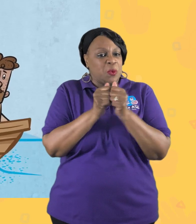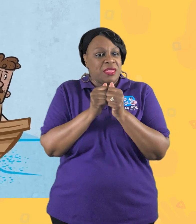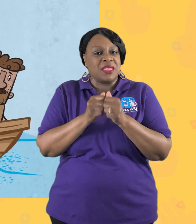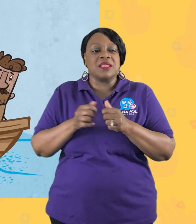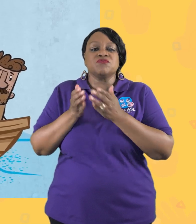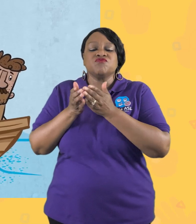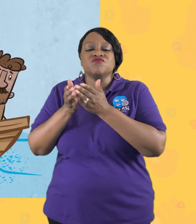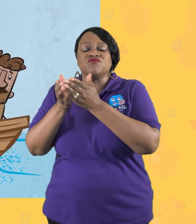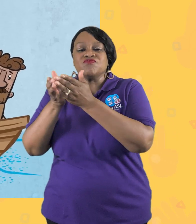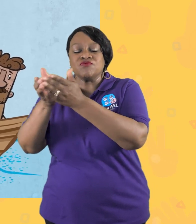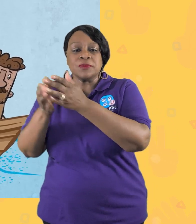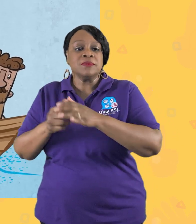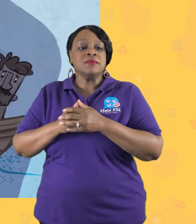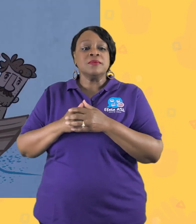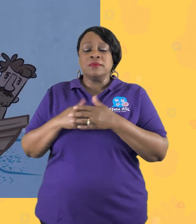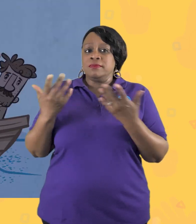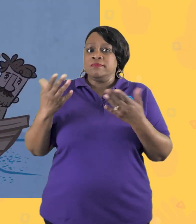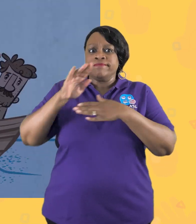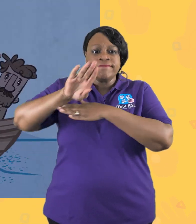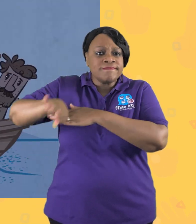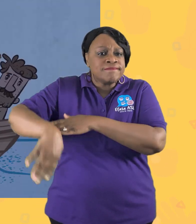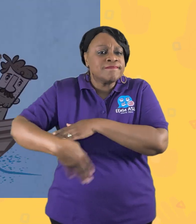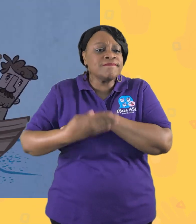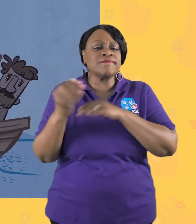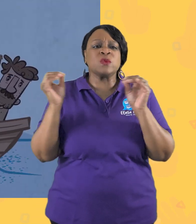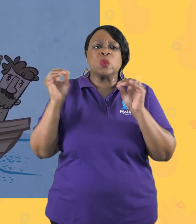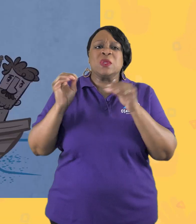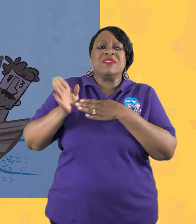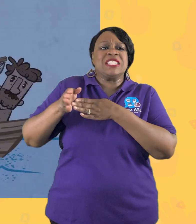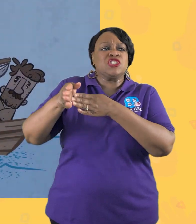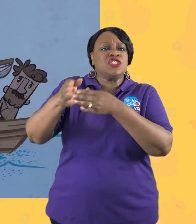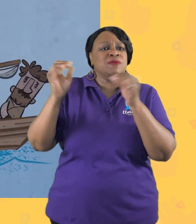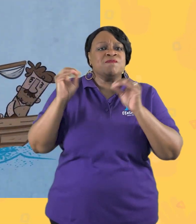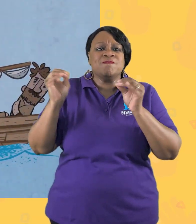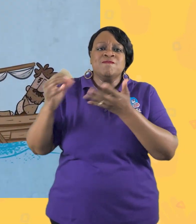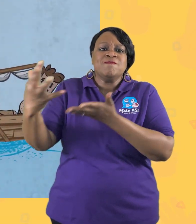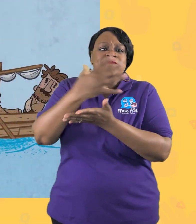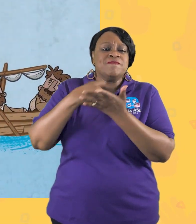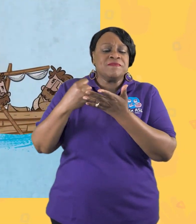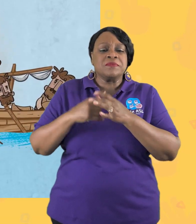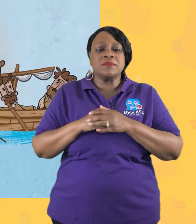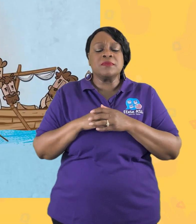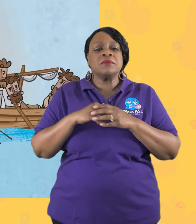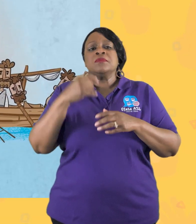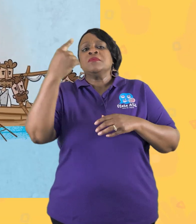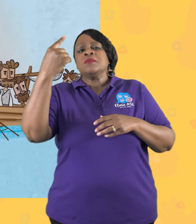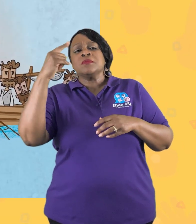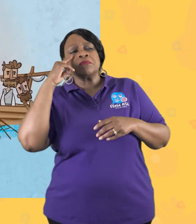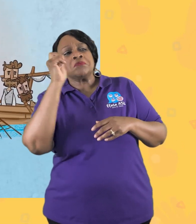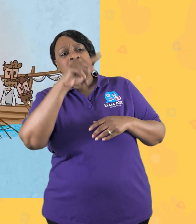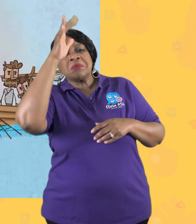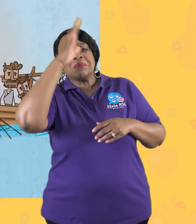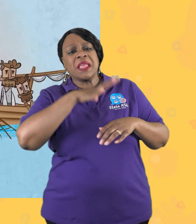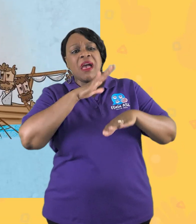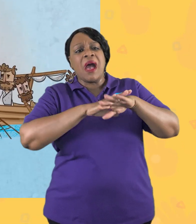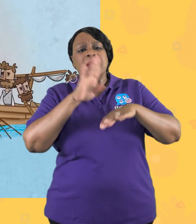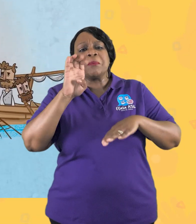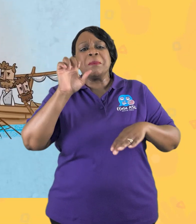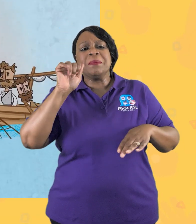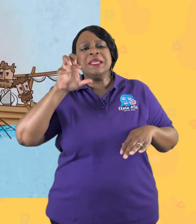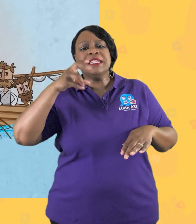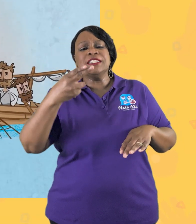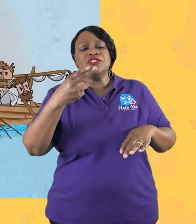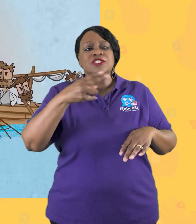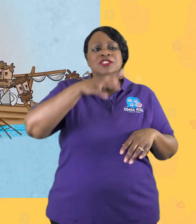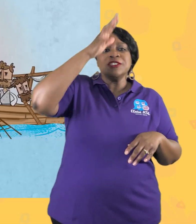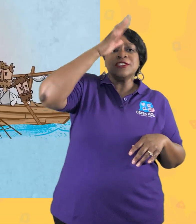sea, but caught nothing all night. At dawn, they saw a man standing on the beach. Oh, hey, over